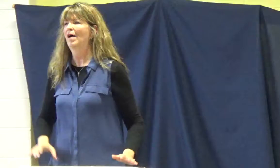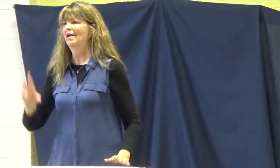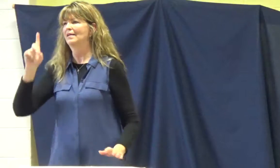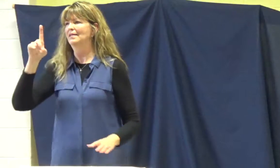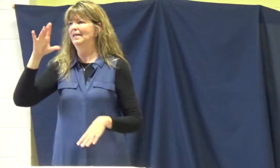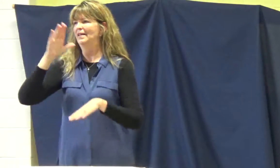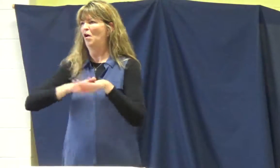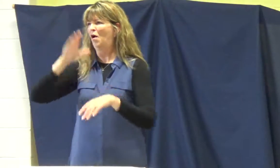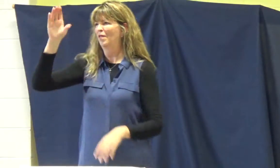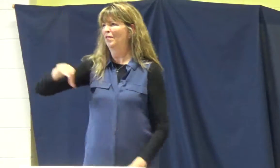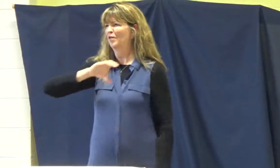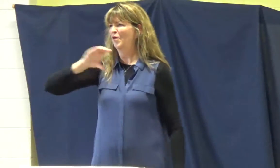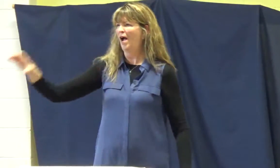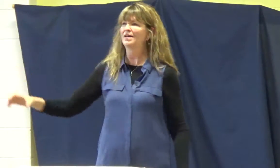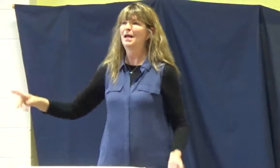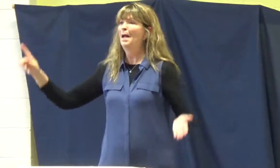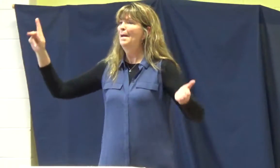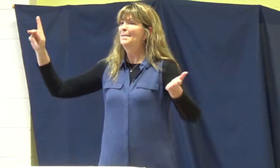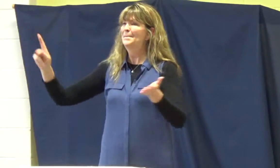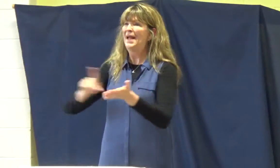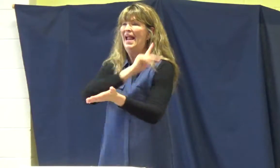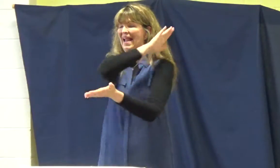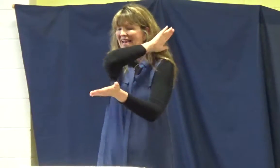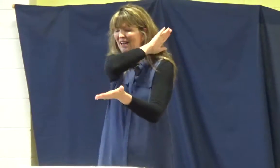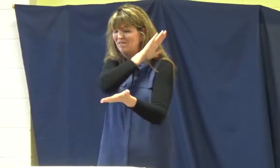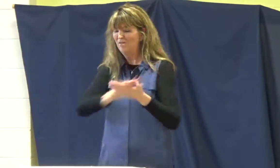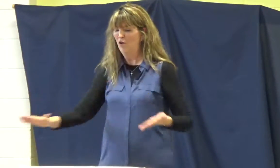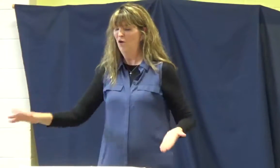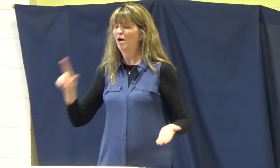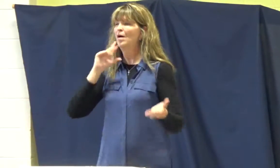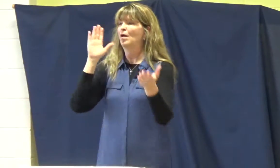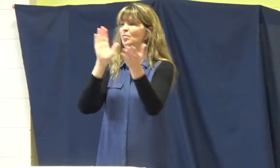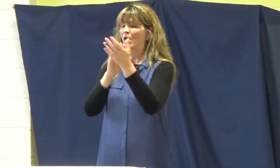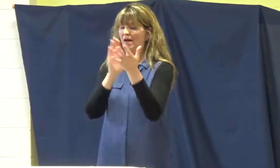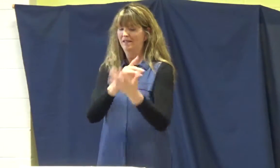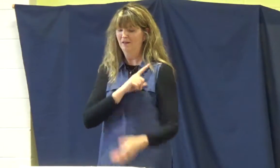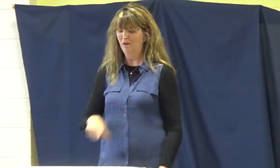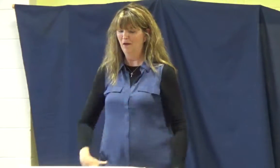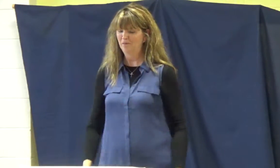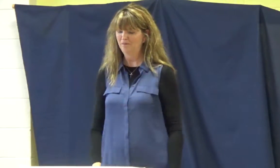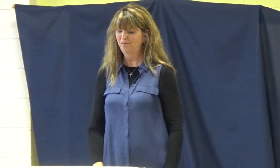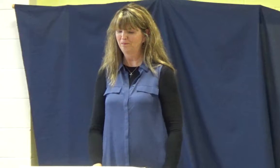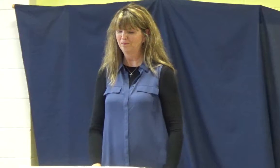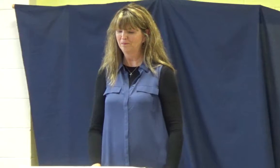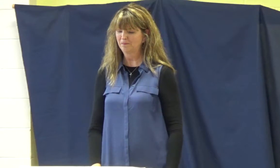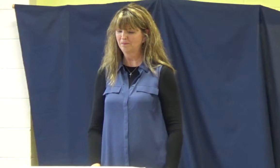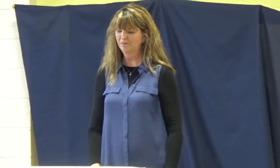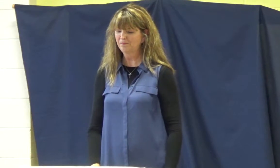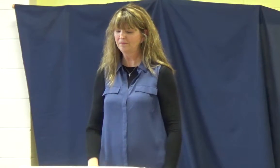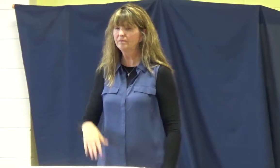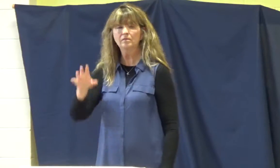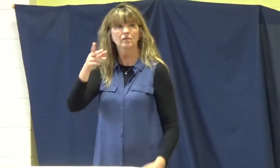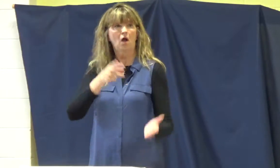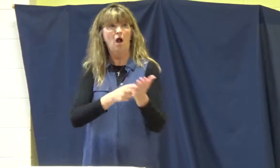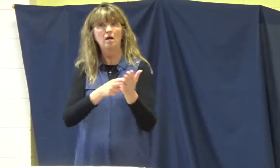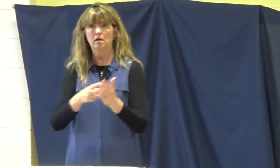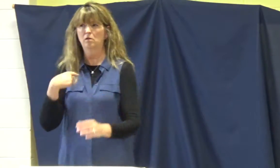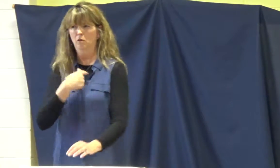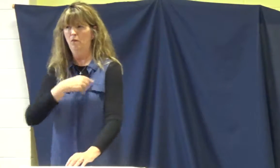Just like Christ has done for us on the cross. He took our sins and paid them in full. Praise the